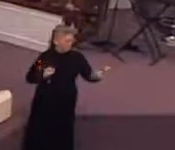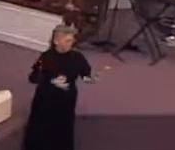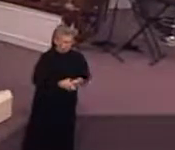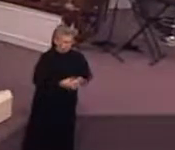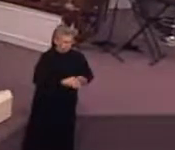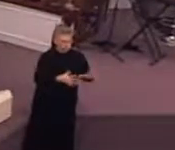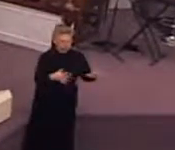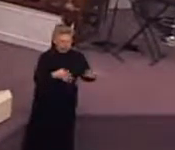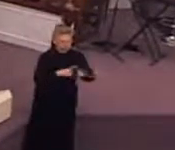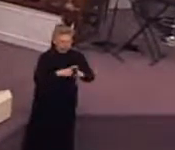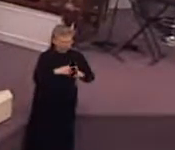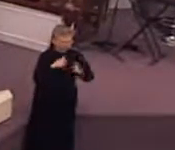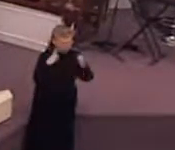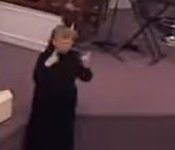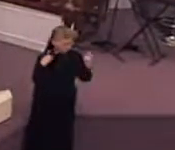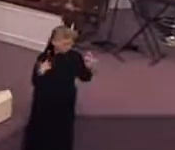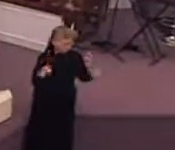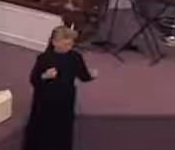iniquity.